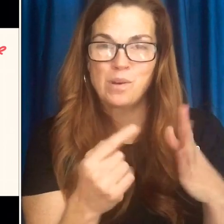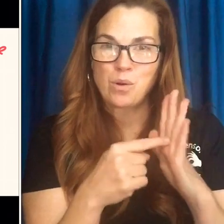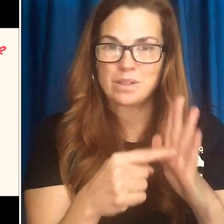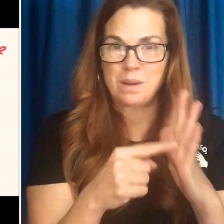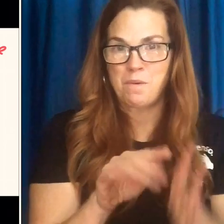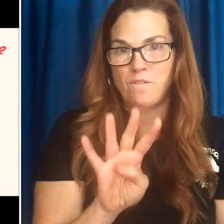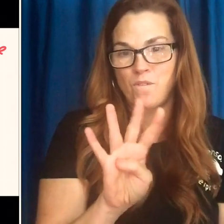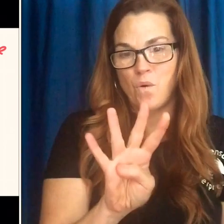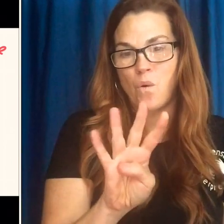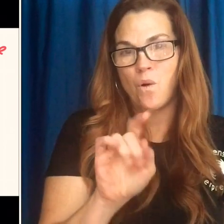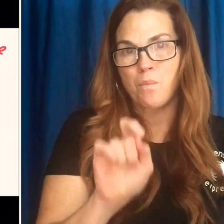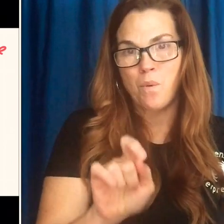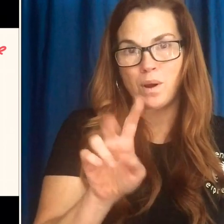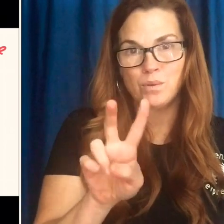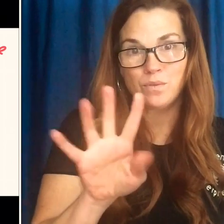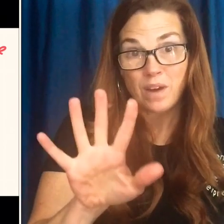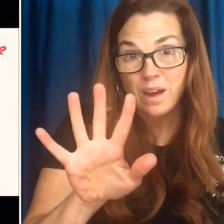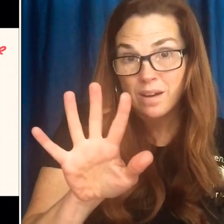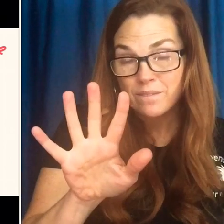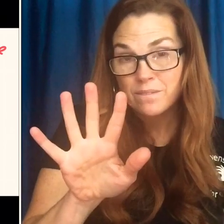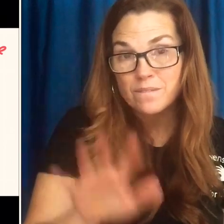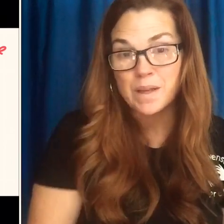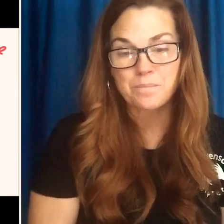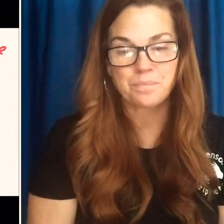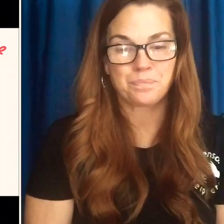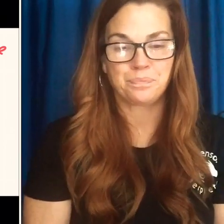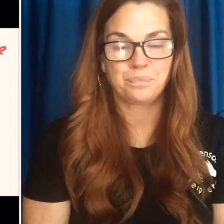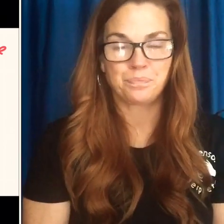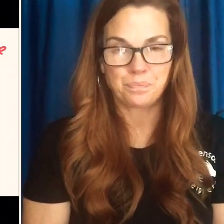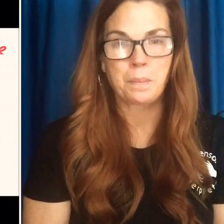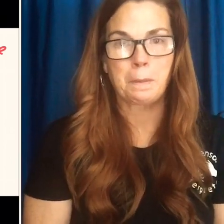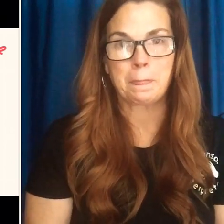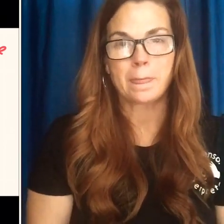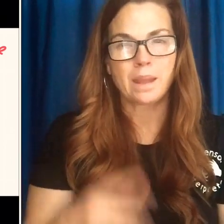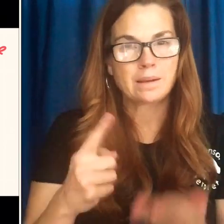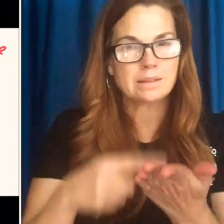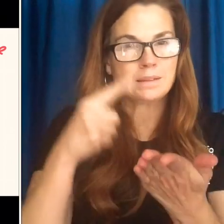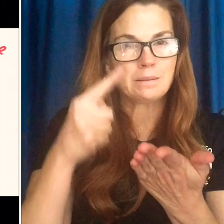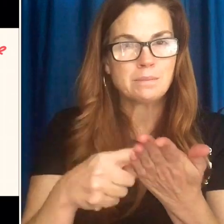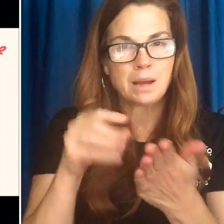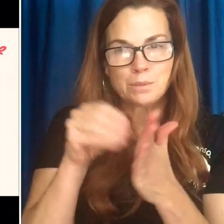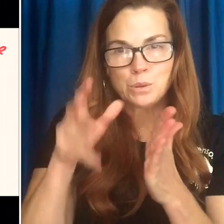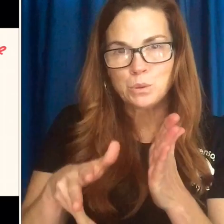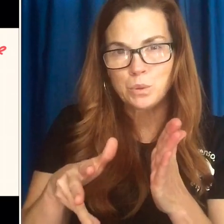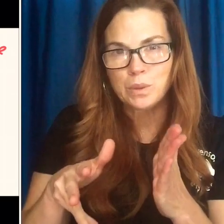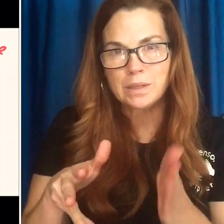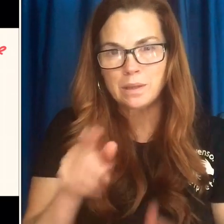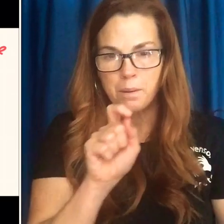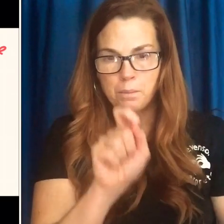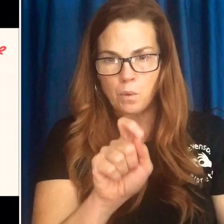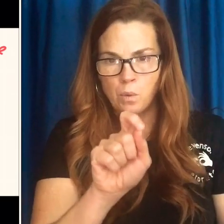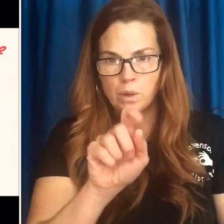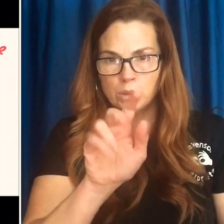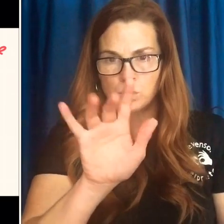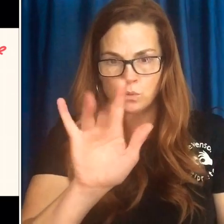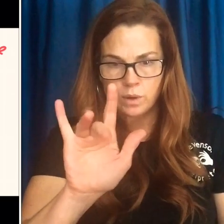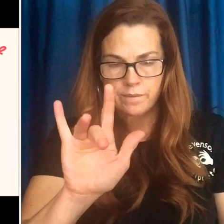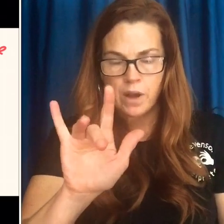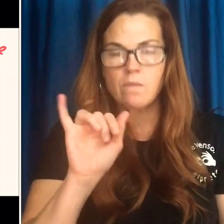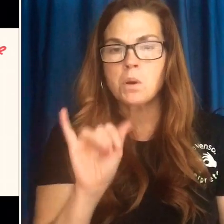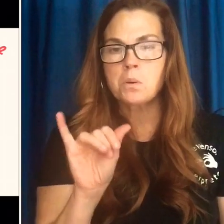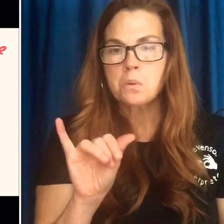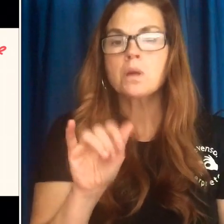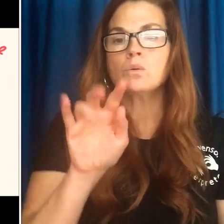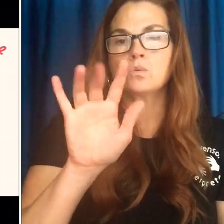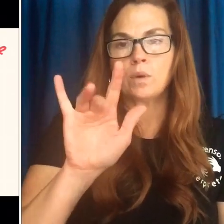4.25, they'll take the 25 and write it over its place value. And then they'll even